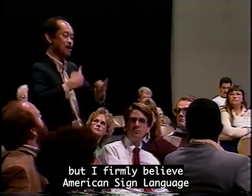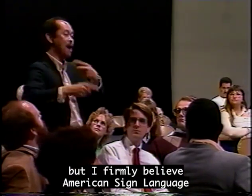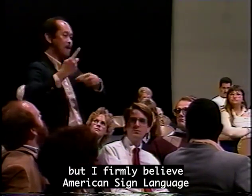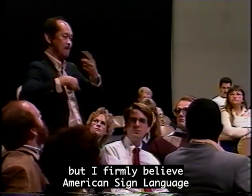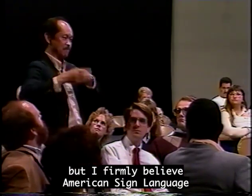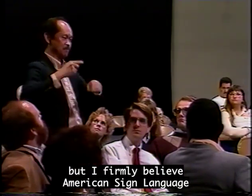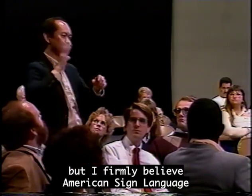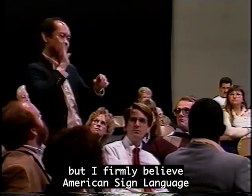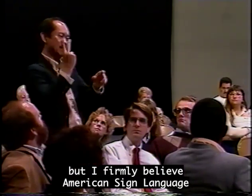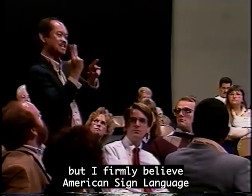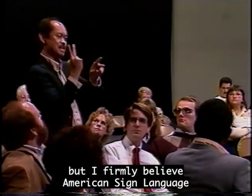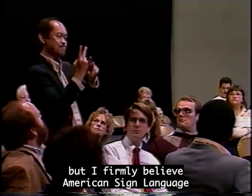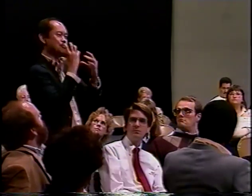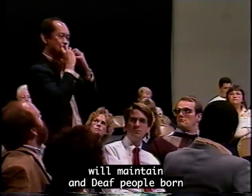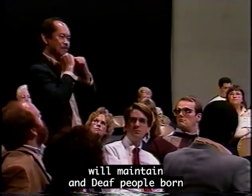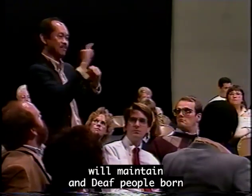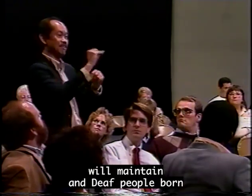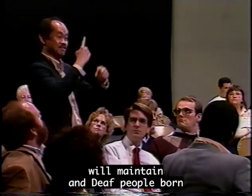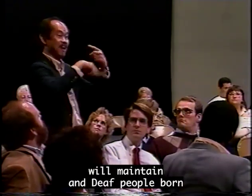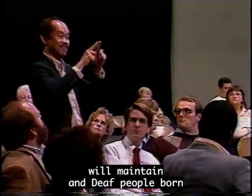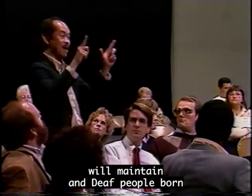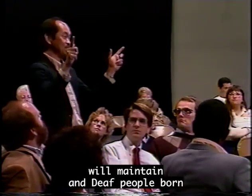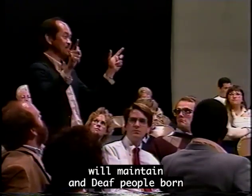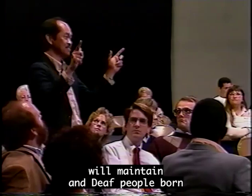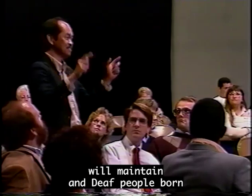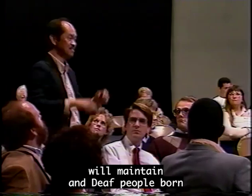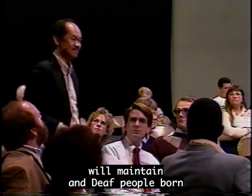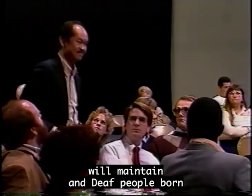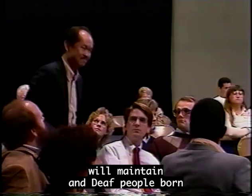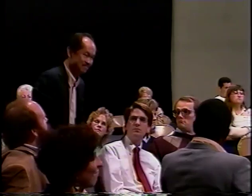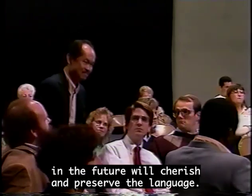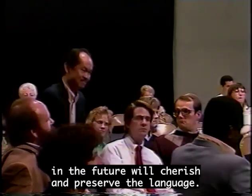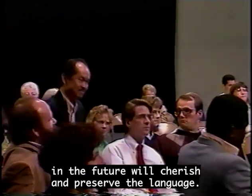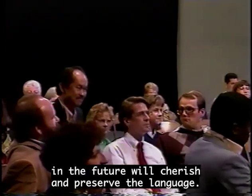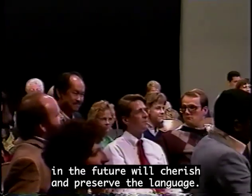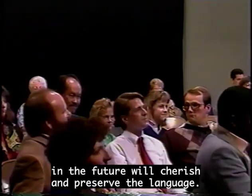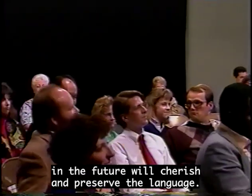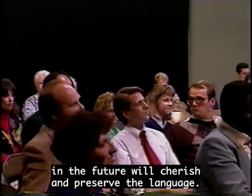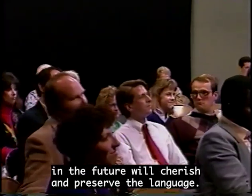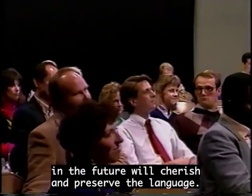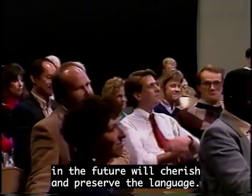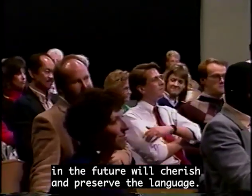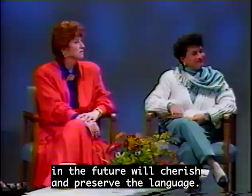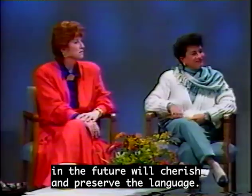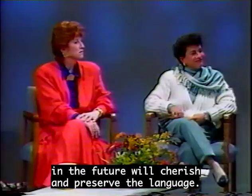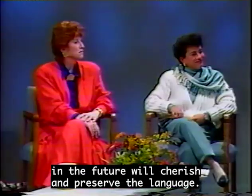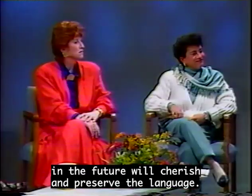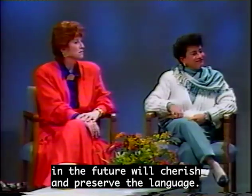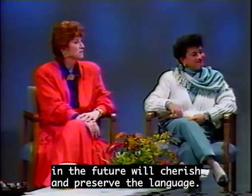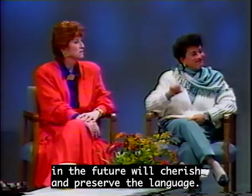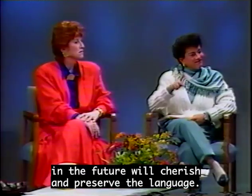American Sign Language will maintain, and deaf people born in the future will cherish and preserve the